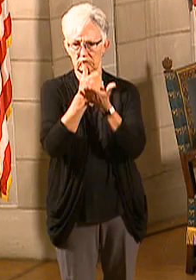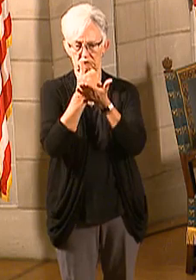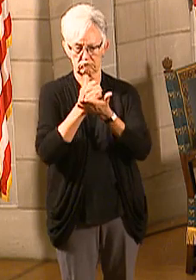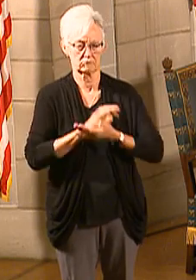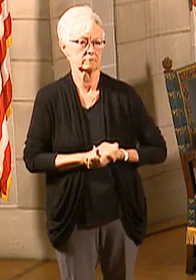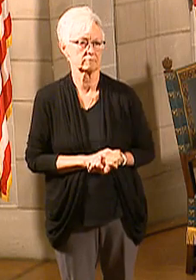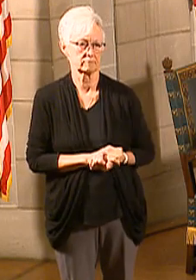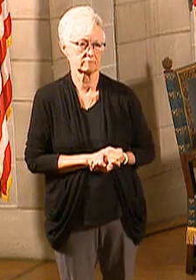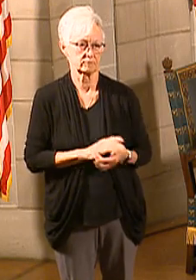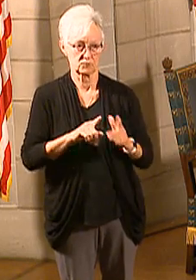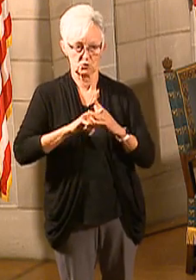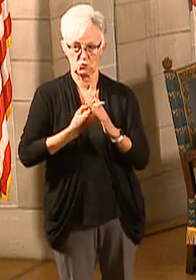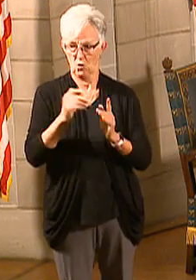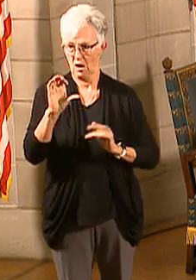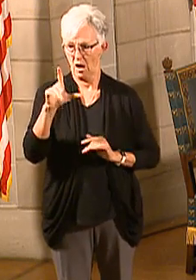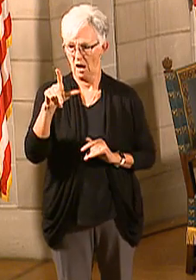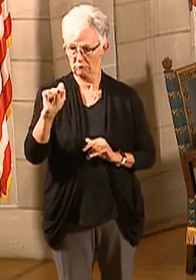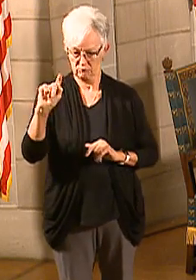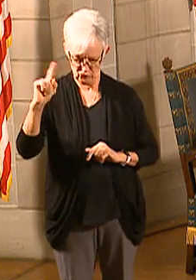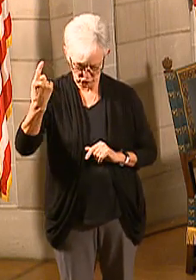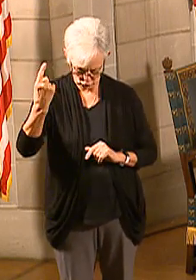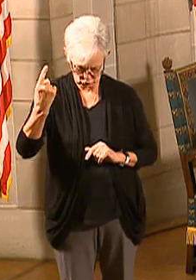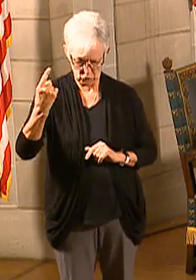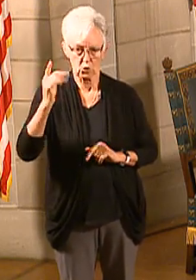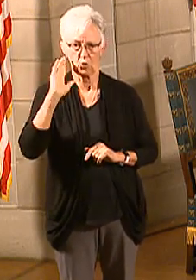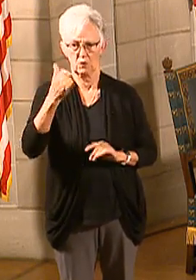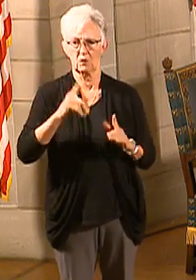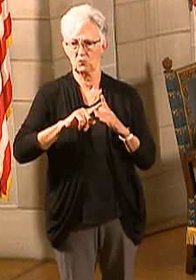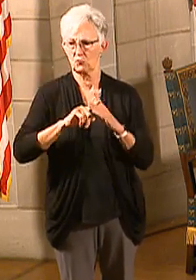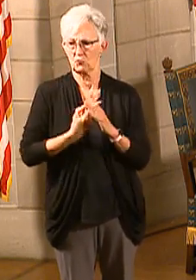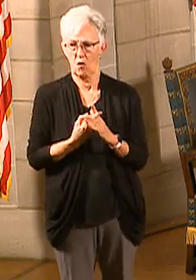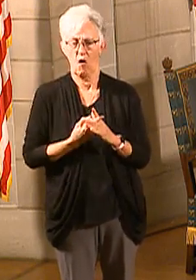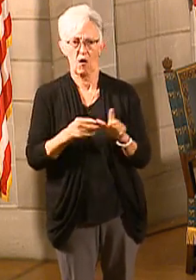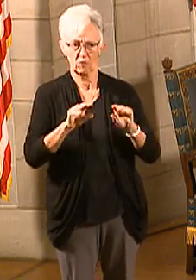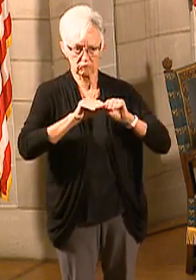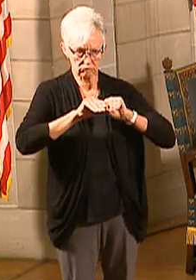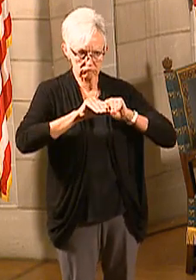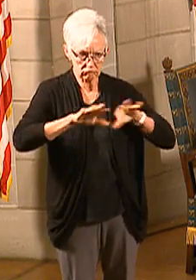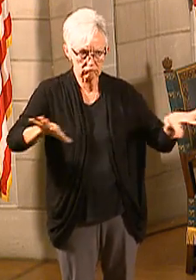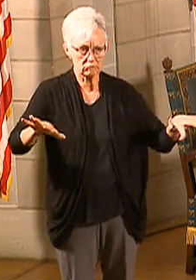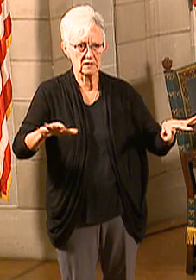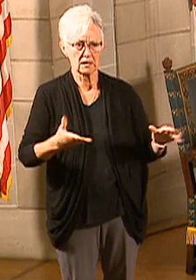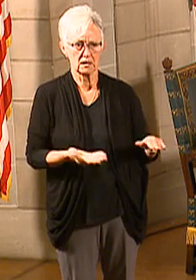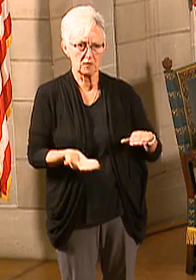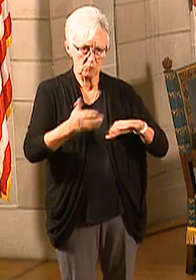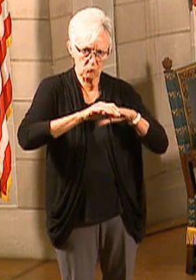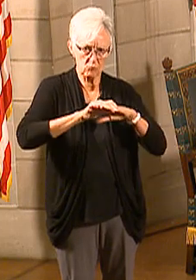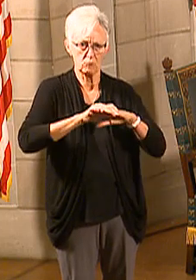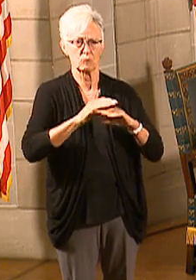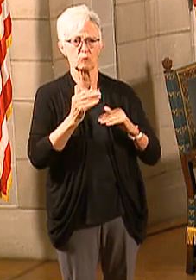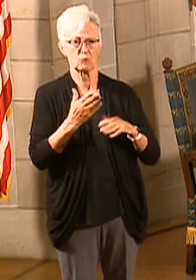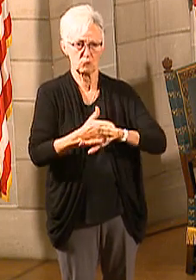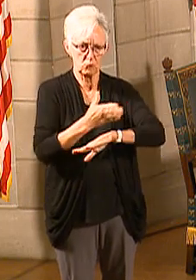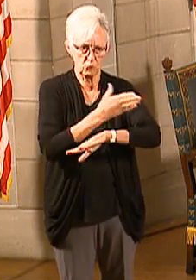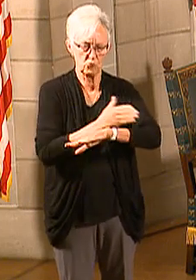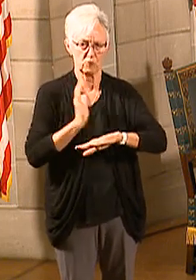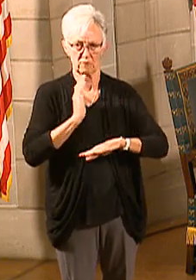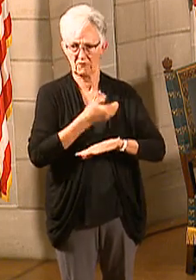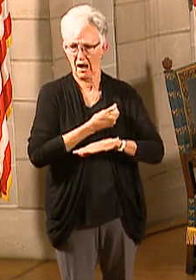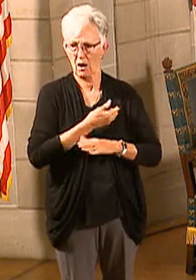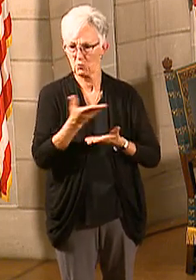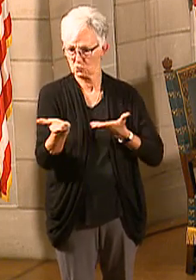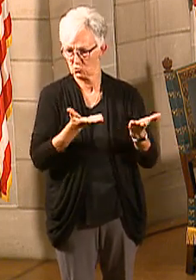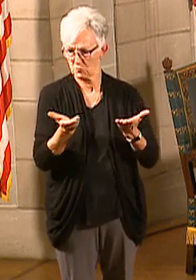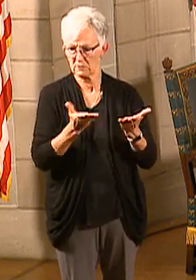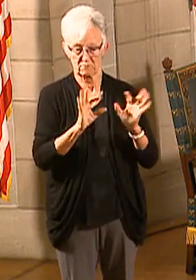effective October 1st, we will begin launching and even expanding some of our current programs like Family-Centered Treatment, which